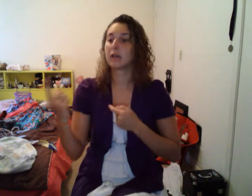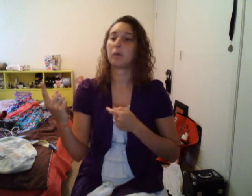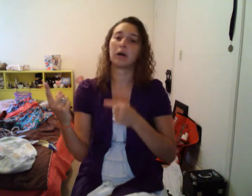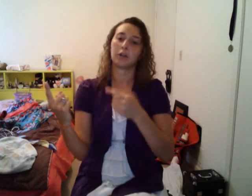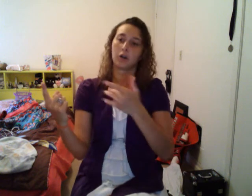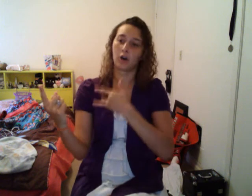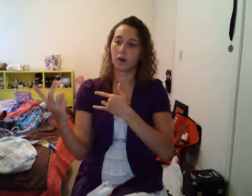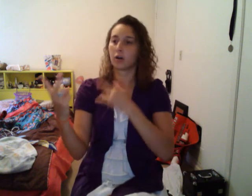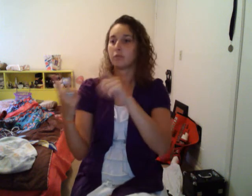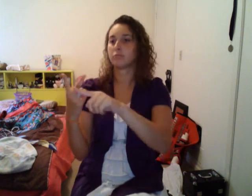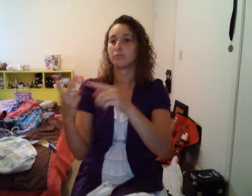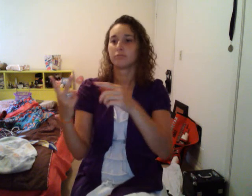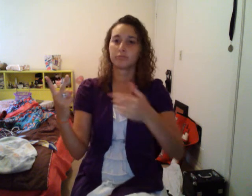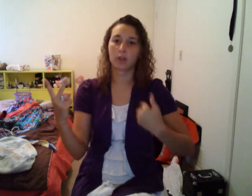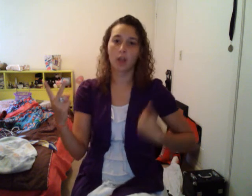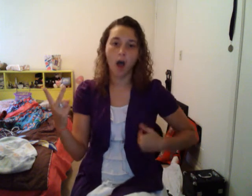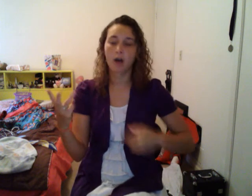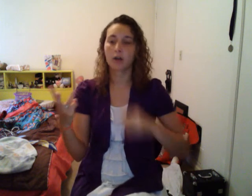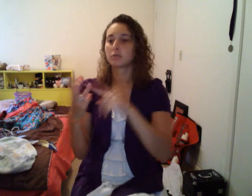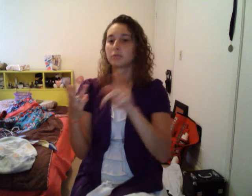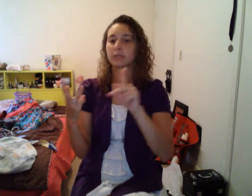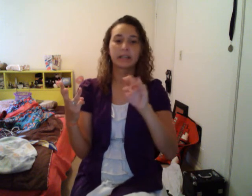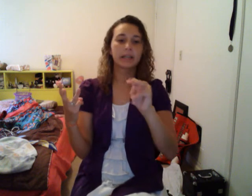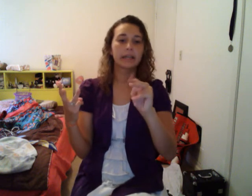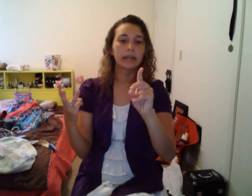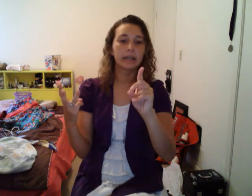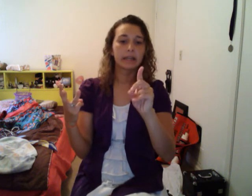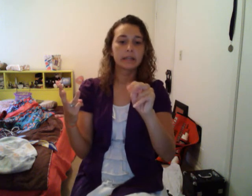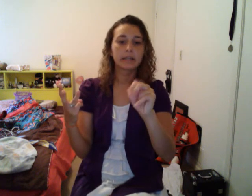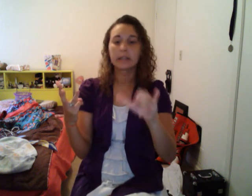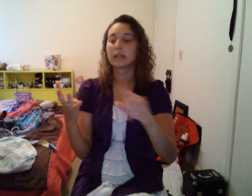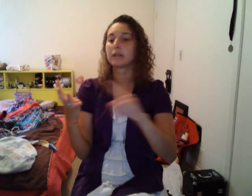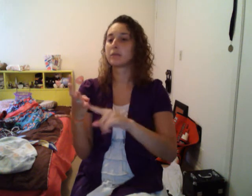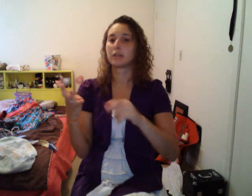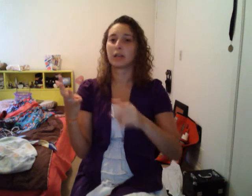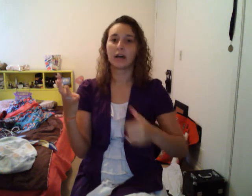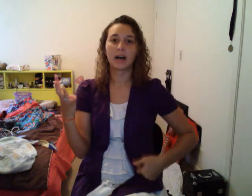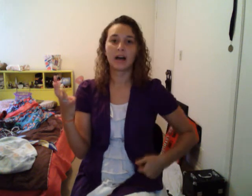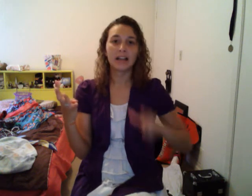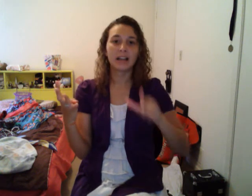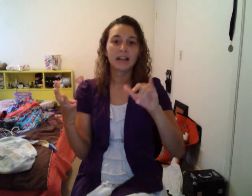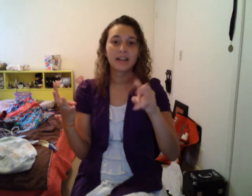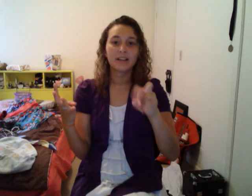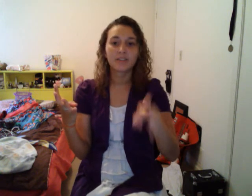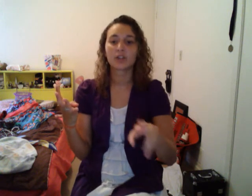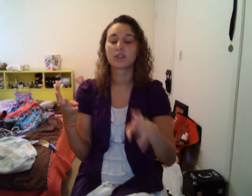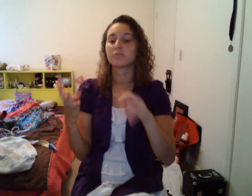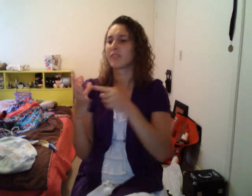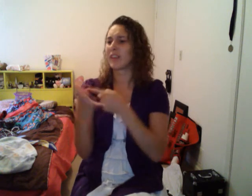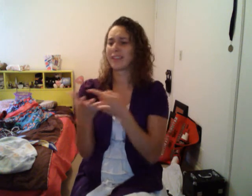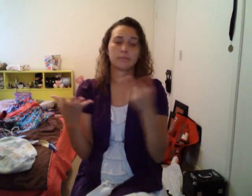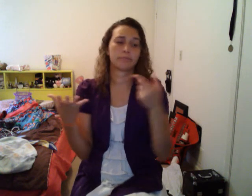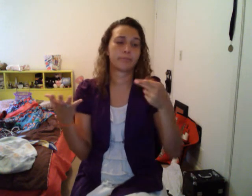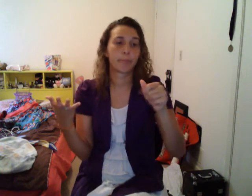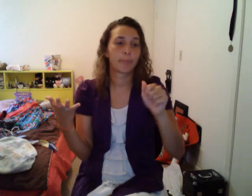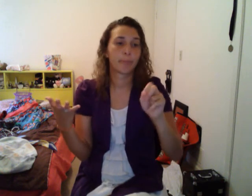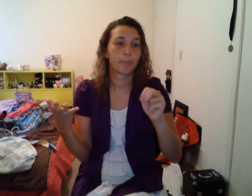lung, 1 a kidney, 1 a liver, and the 5th, a pancreas.